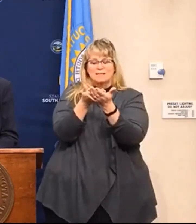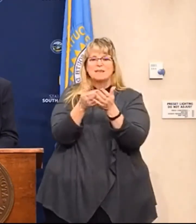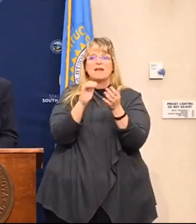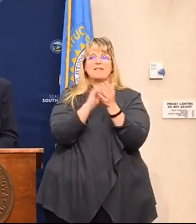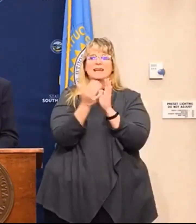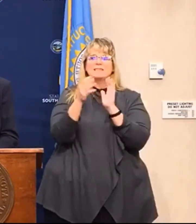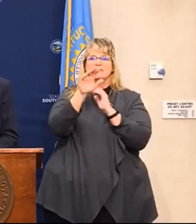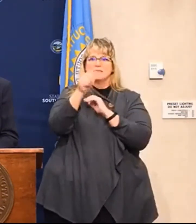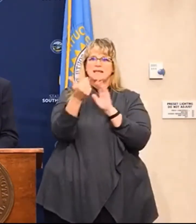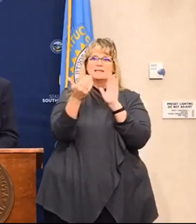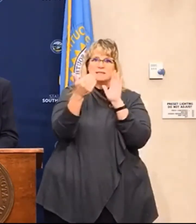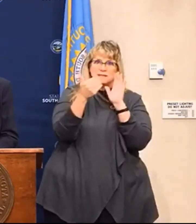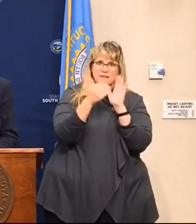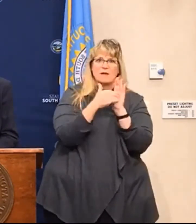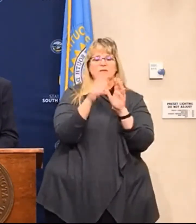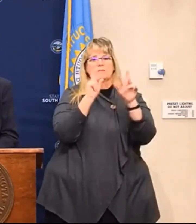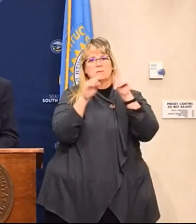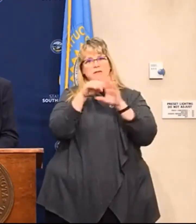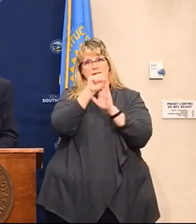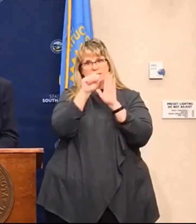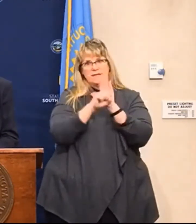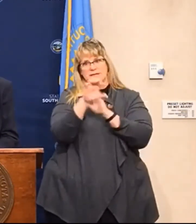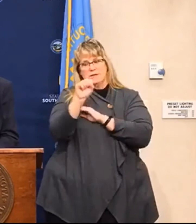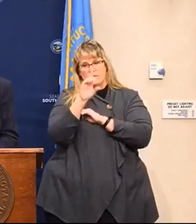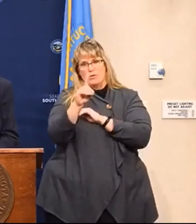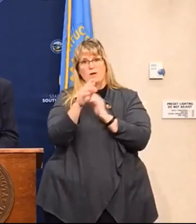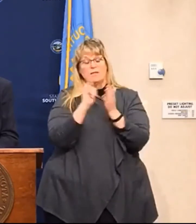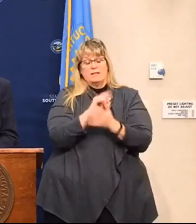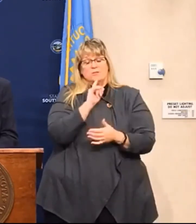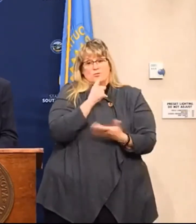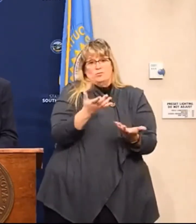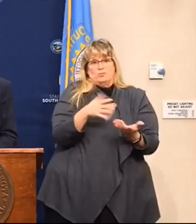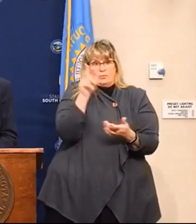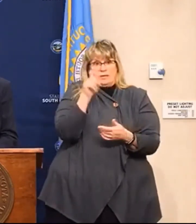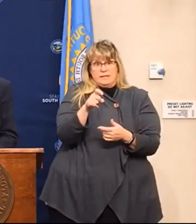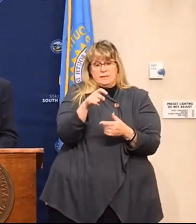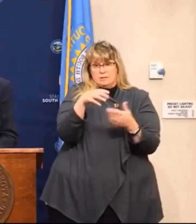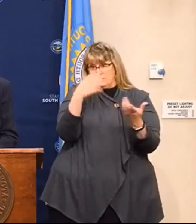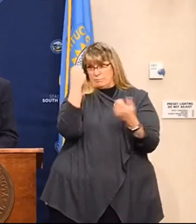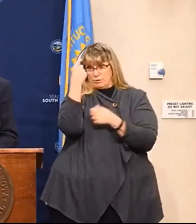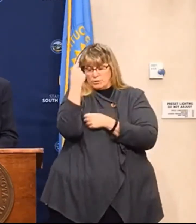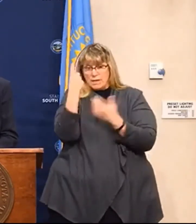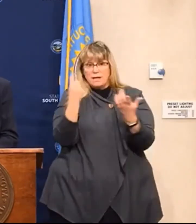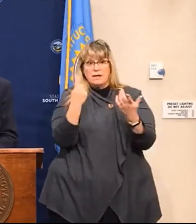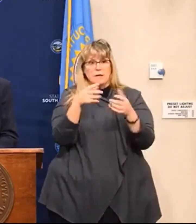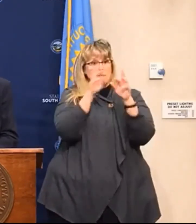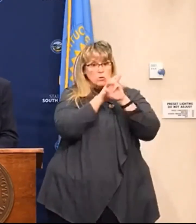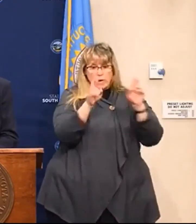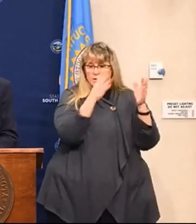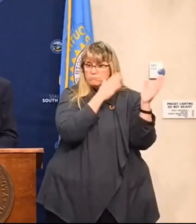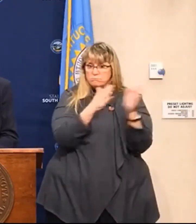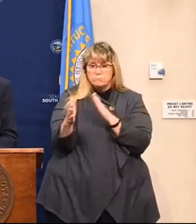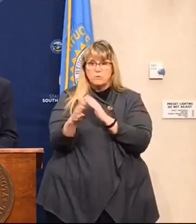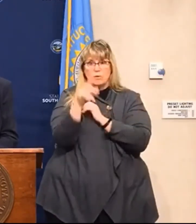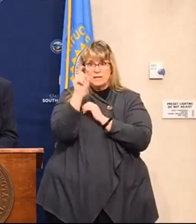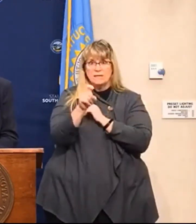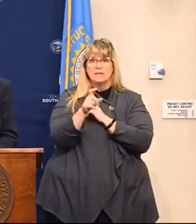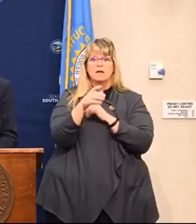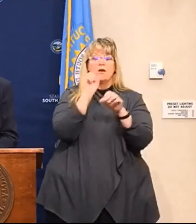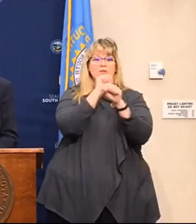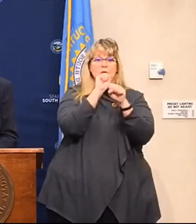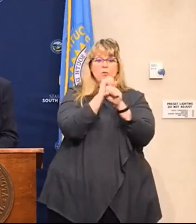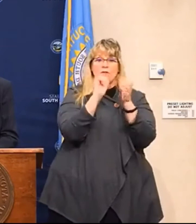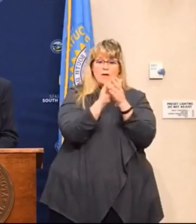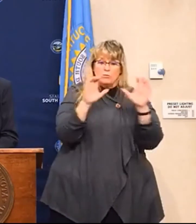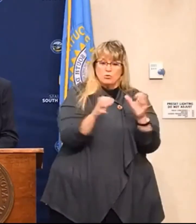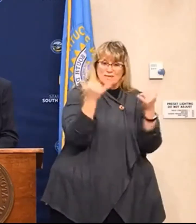of thousands of people in our state. And that is a reality that we all need to come to grips with and be prepared for, and know that the work we're